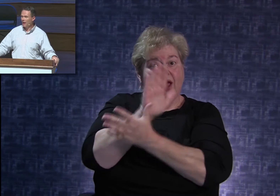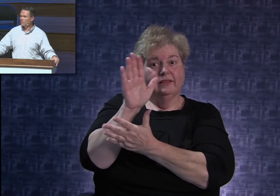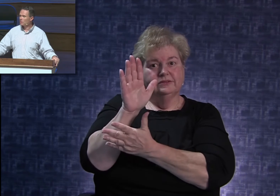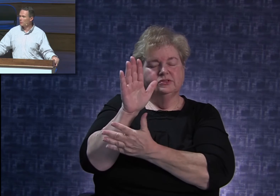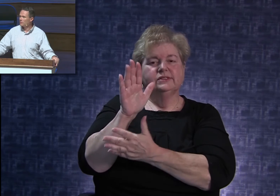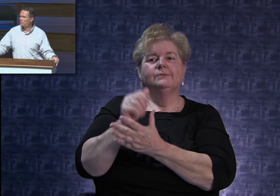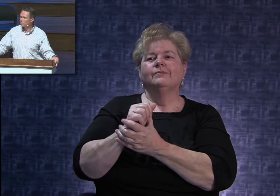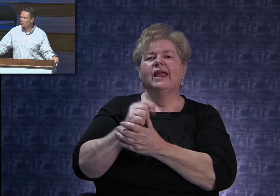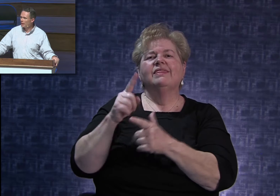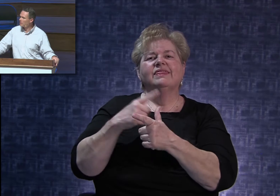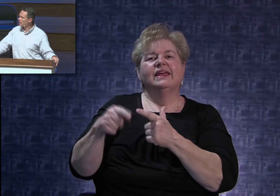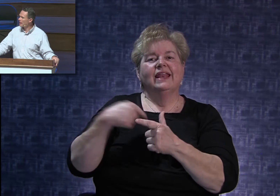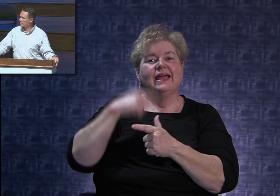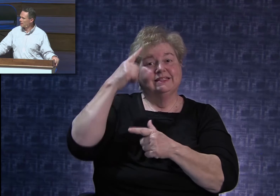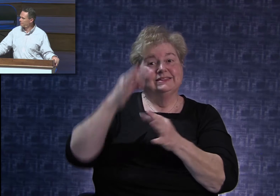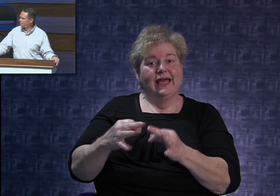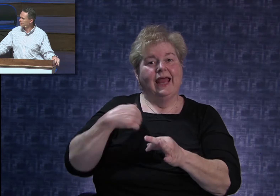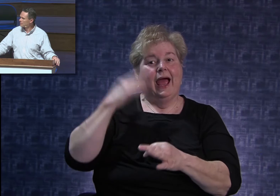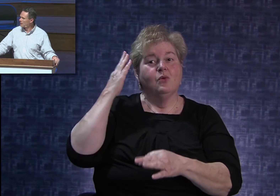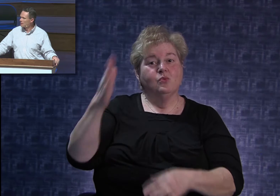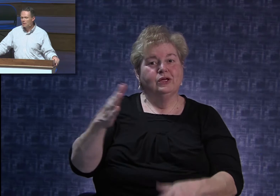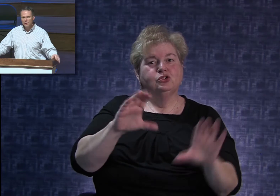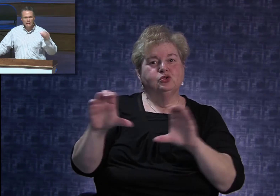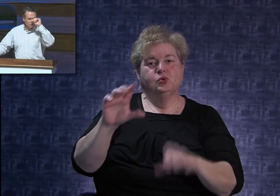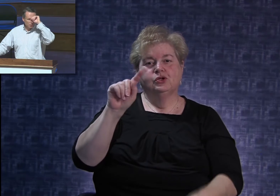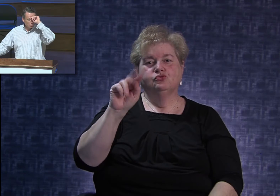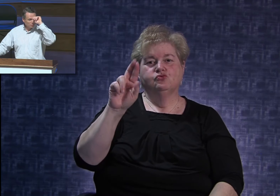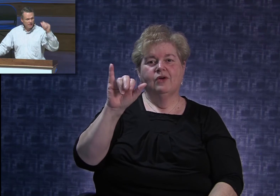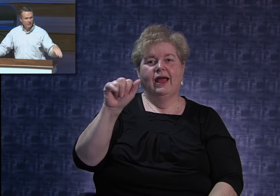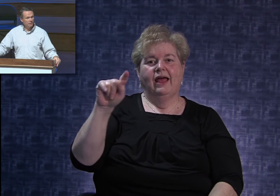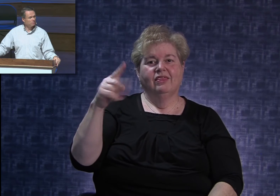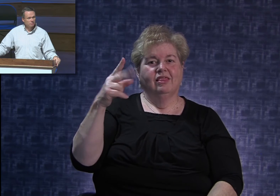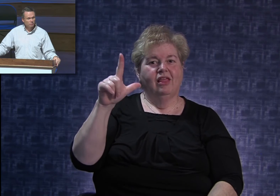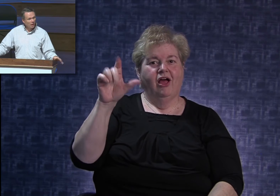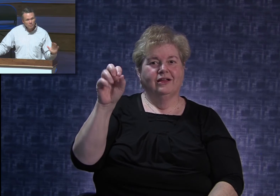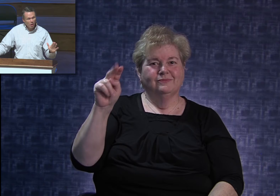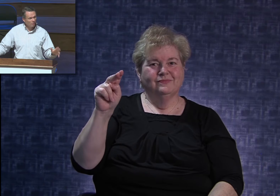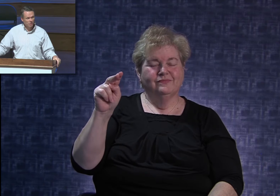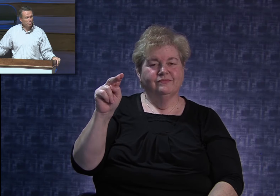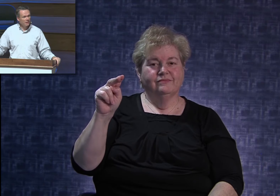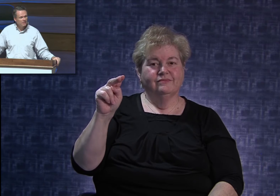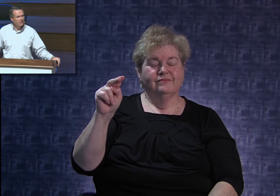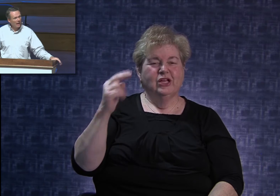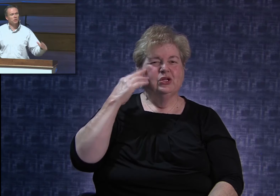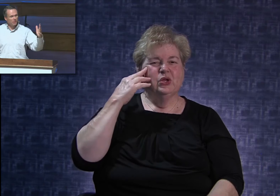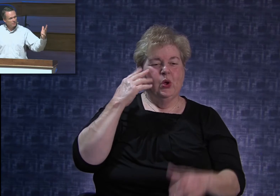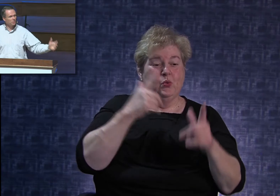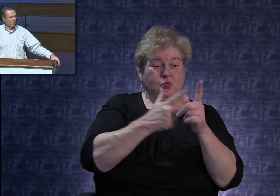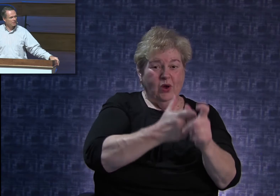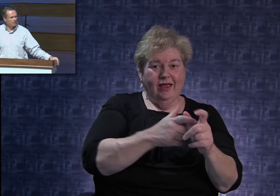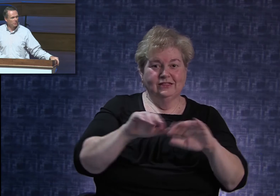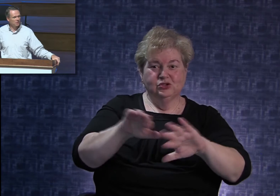that I was going to do a triathlon. And so the running part was pretty easy, actually.